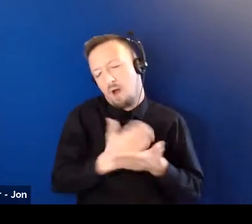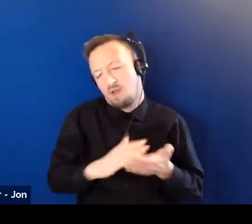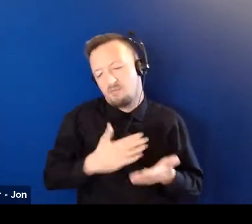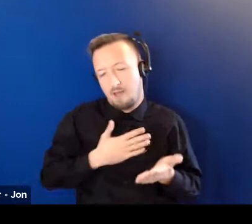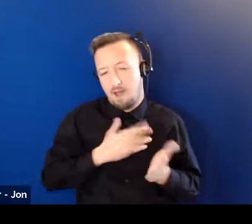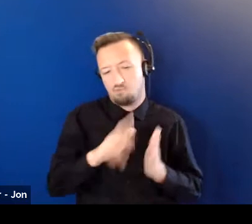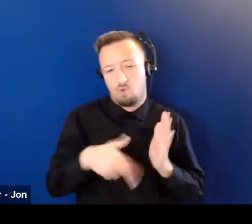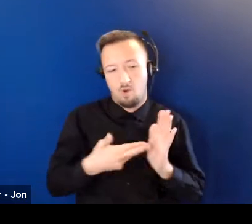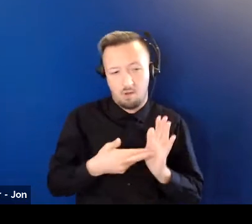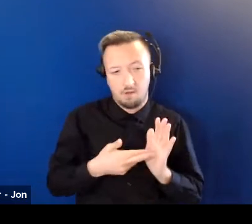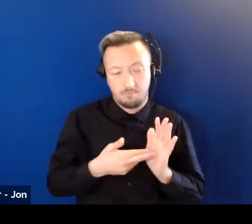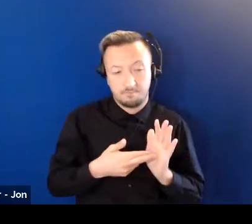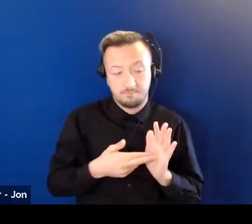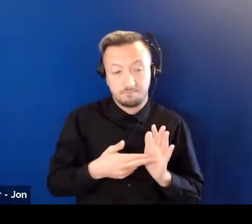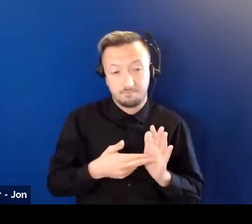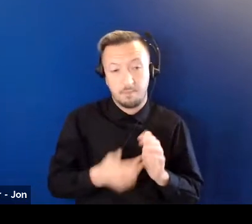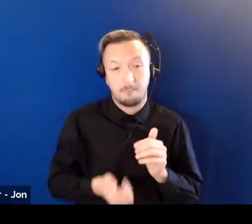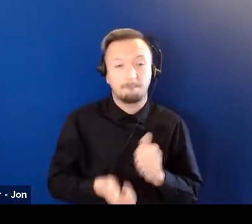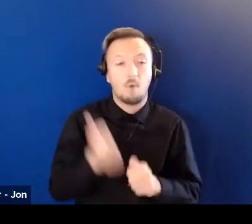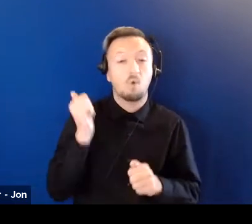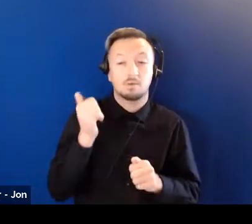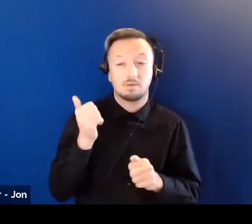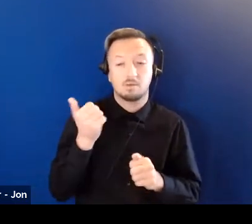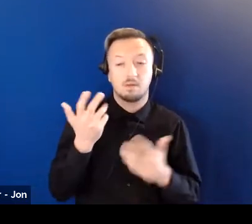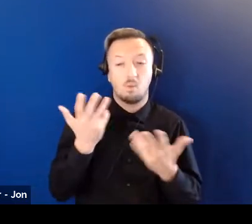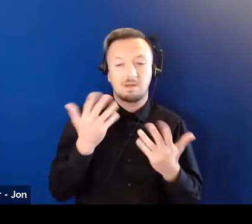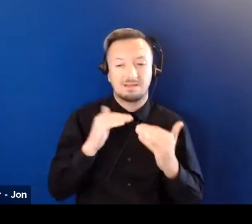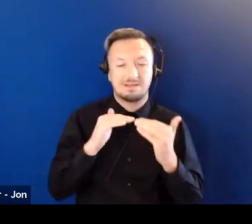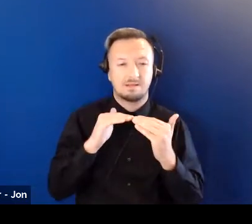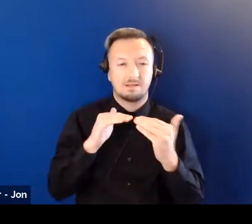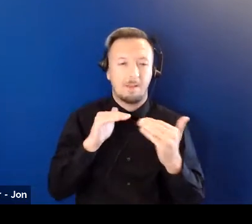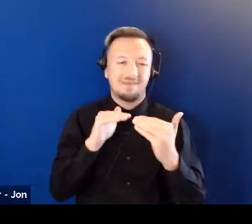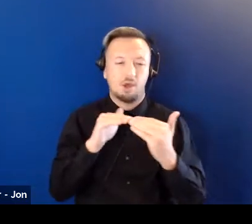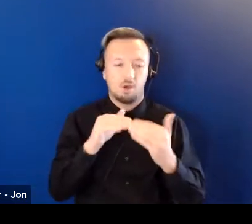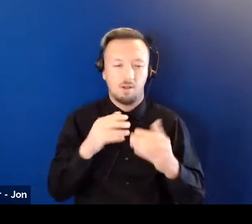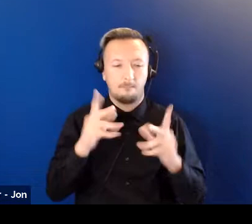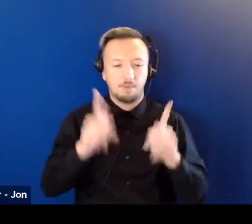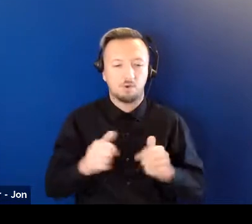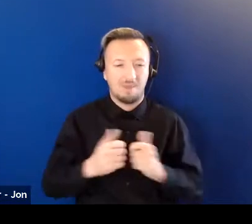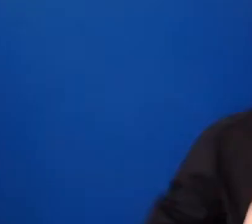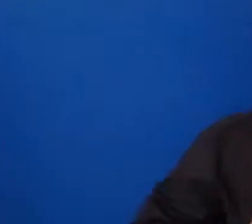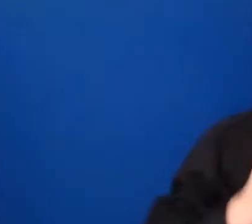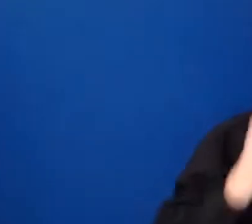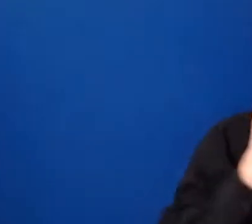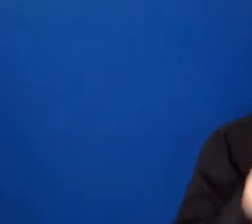do, mostly as a peer, a person with lived experience.